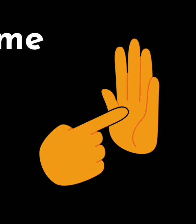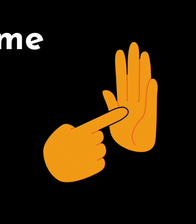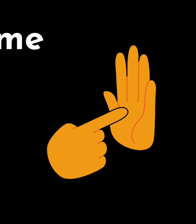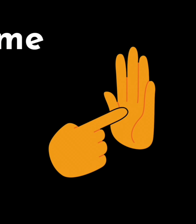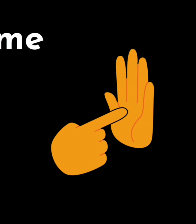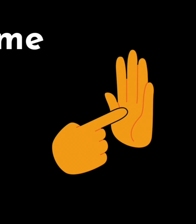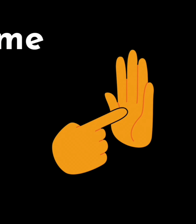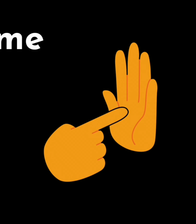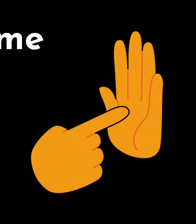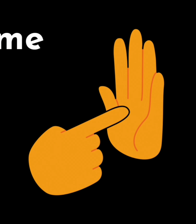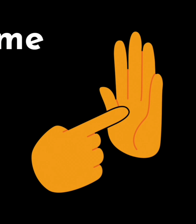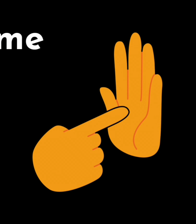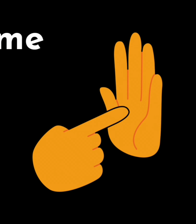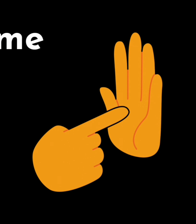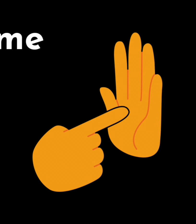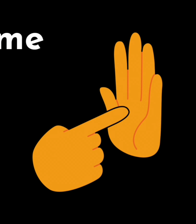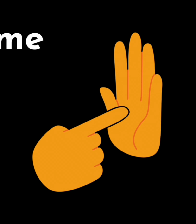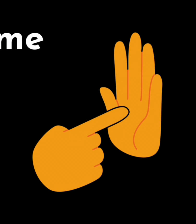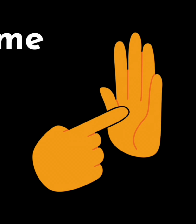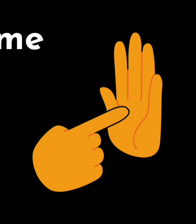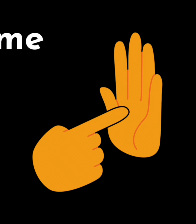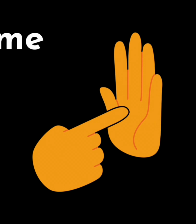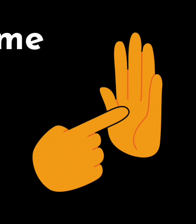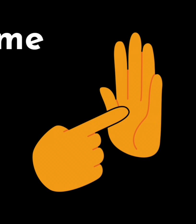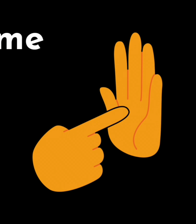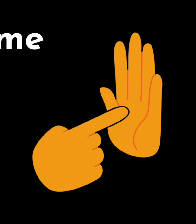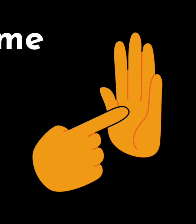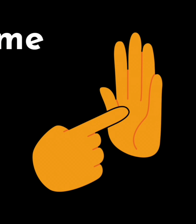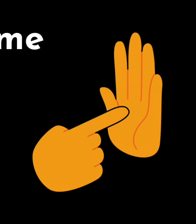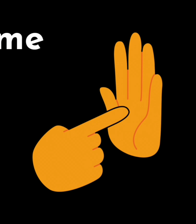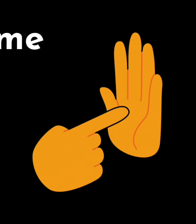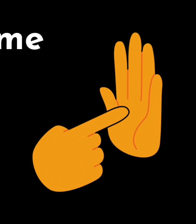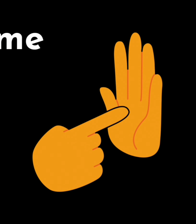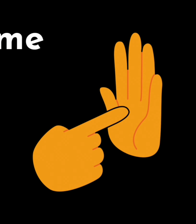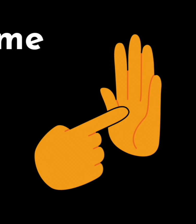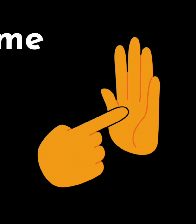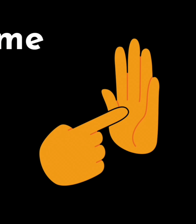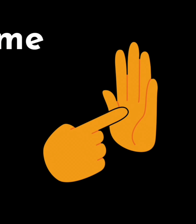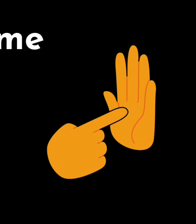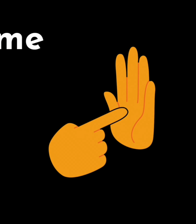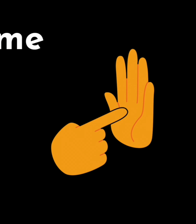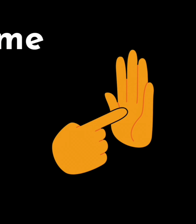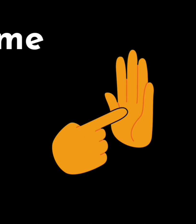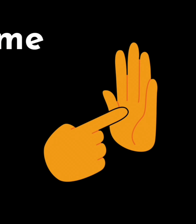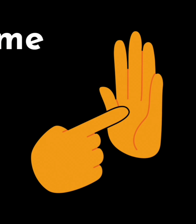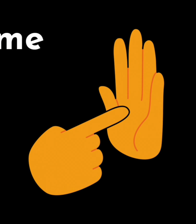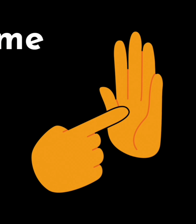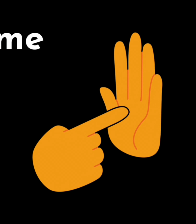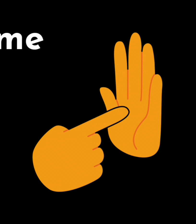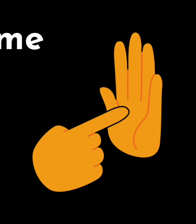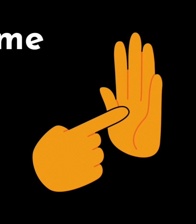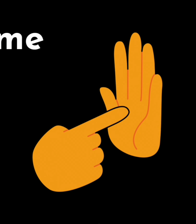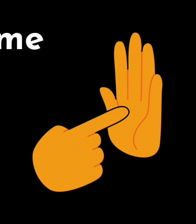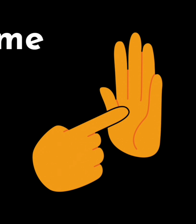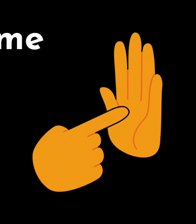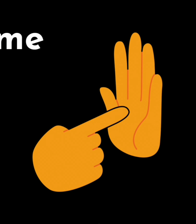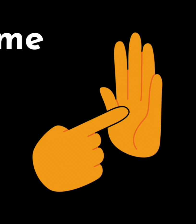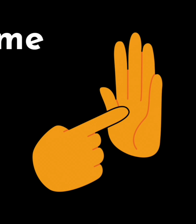finger. This is a directional sign. Once the sign is made, point the open hand to the person. Show me, for